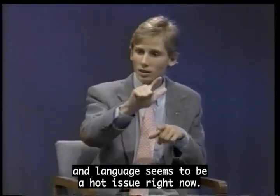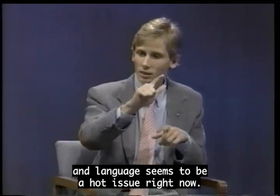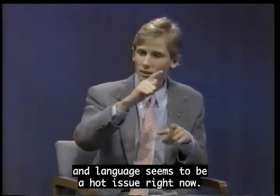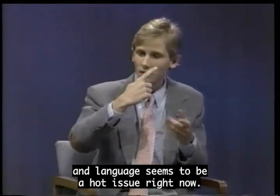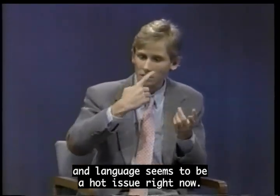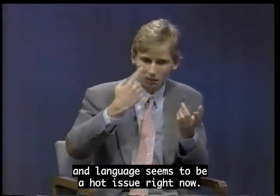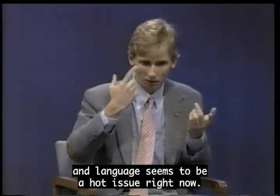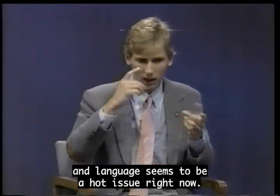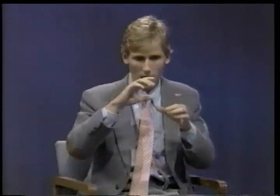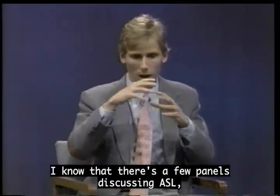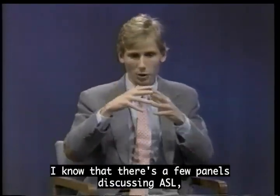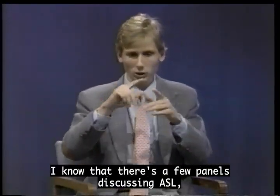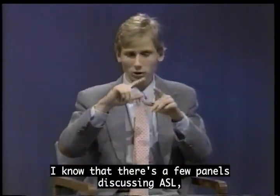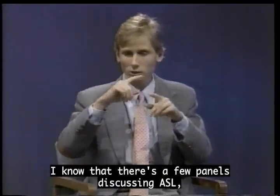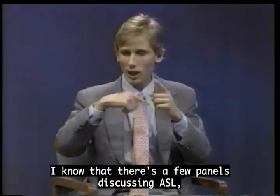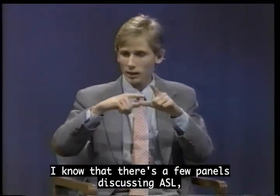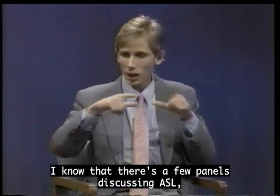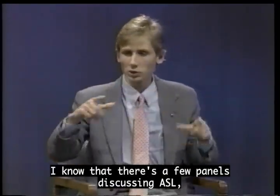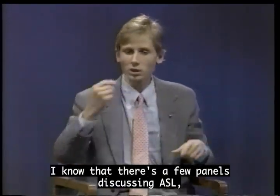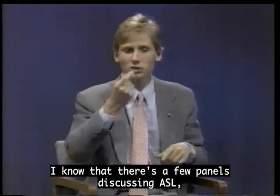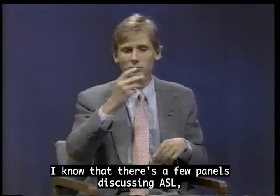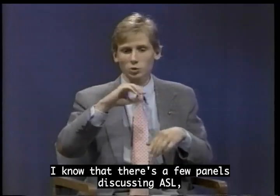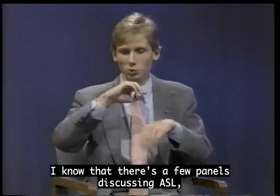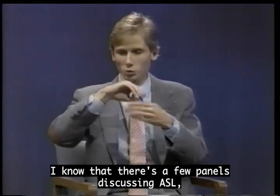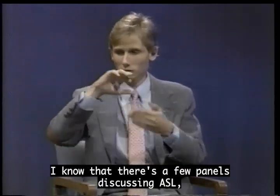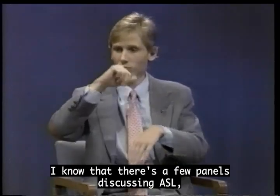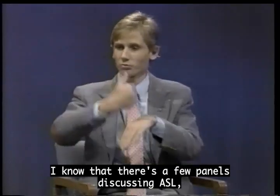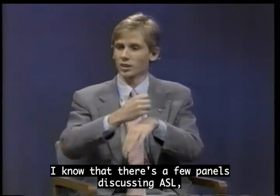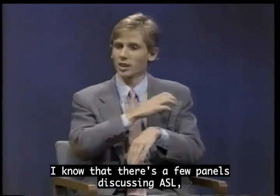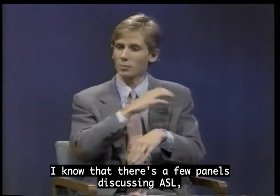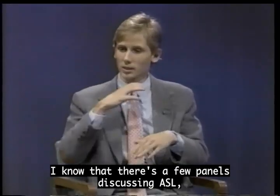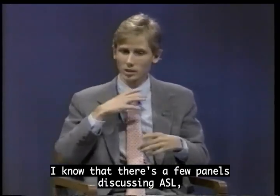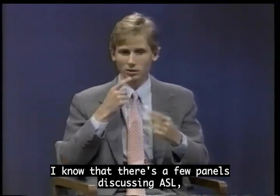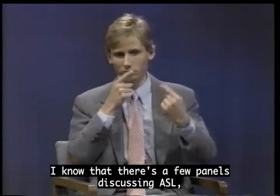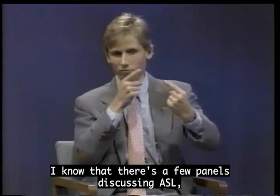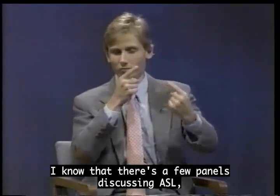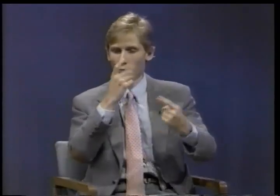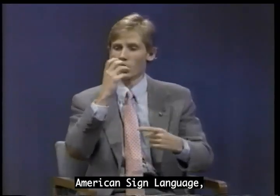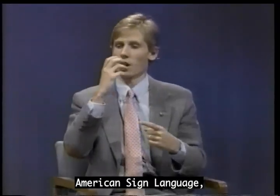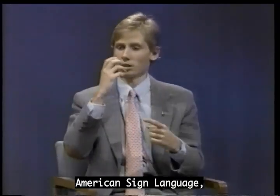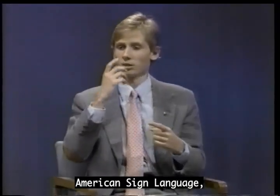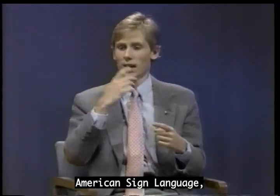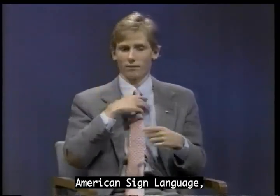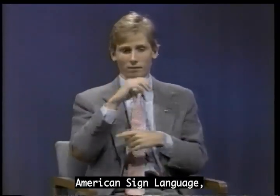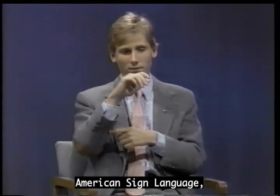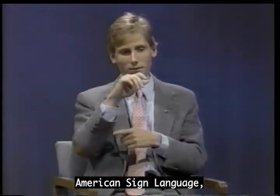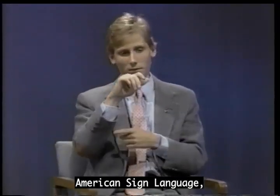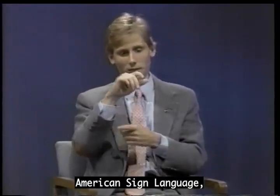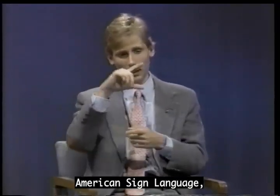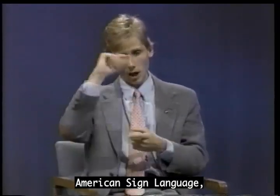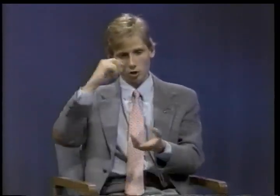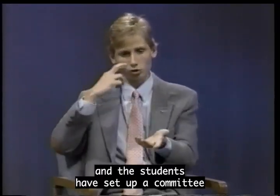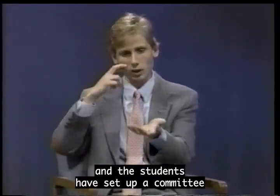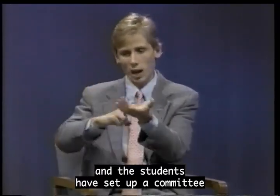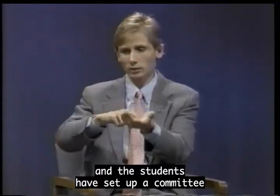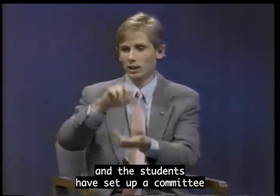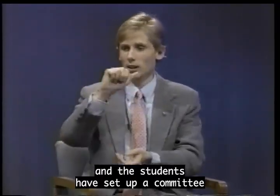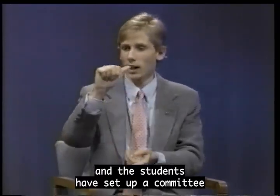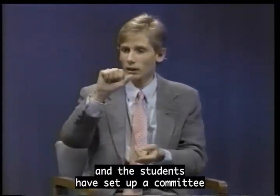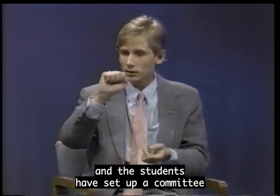a few panels discussing ASL, American Sign Language, and the students have set up a committee